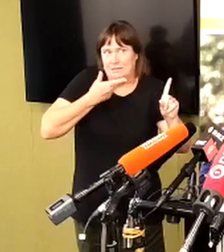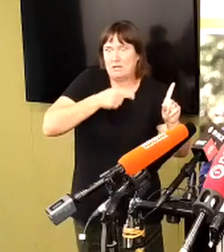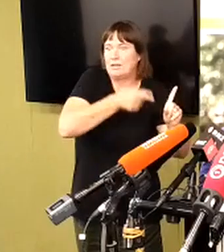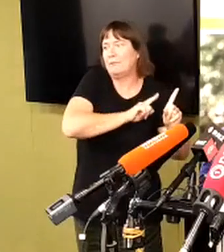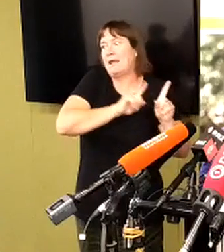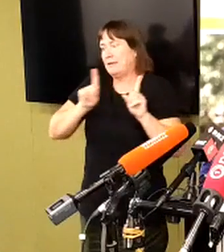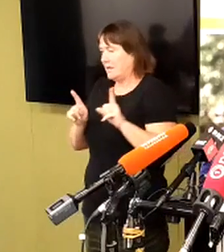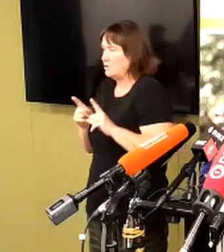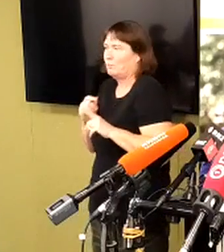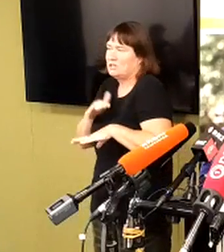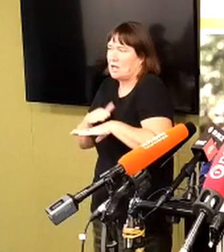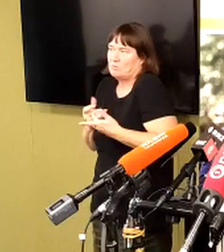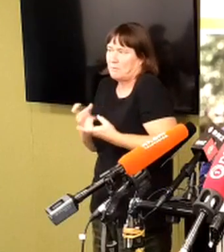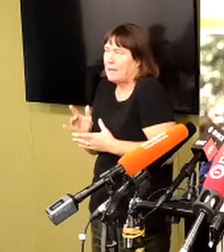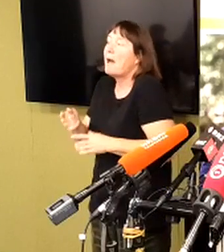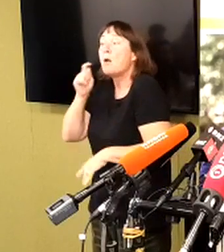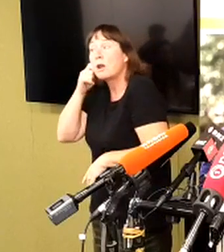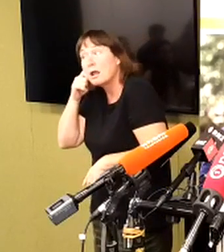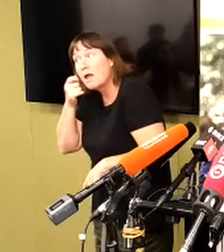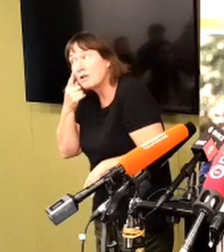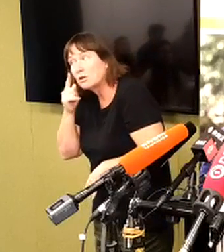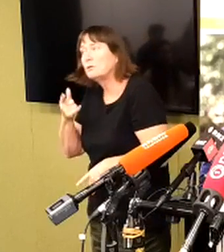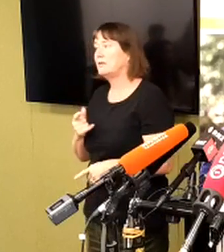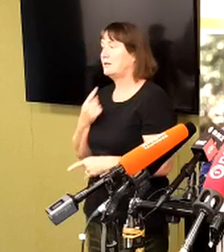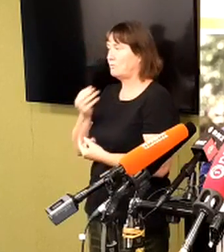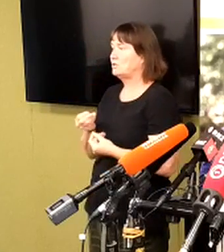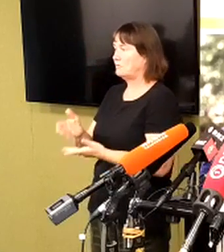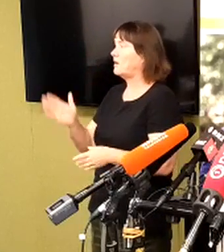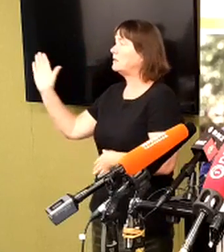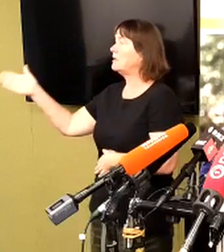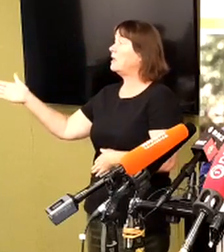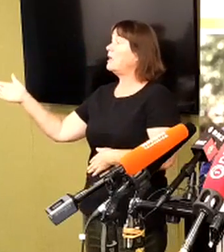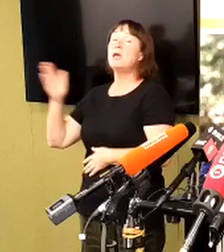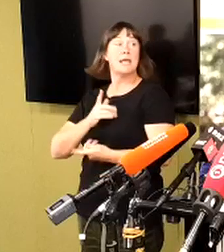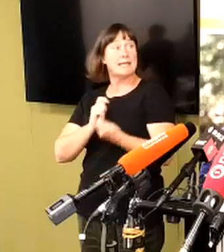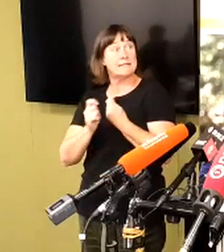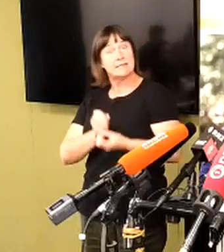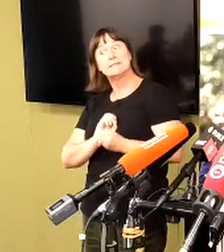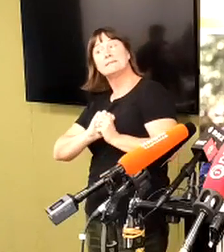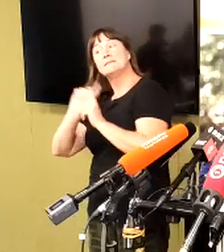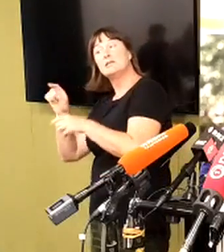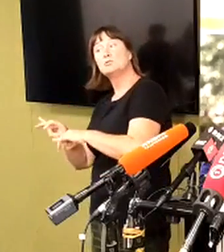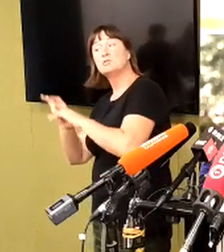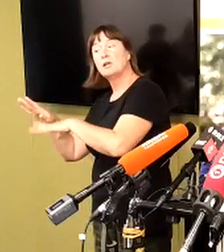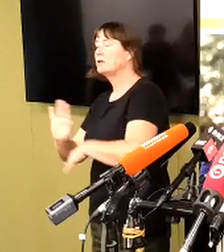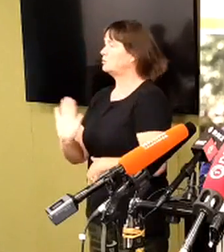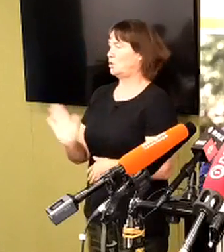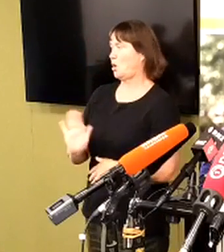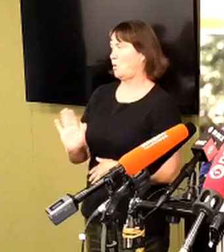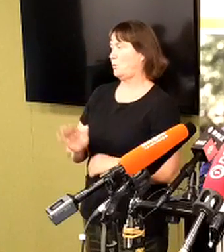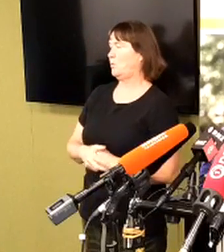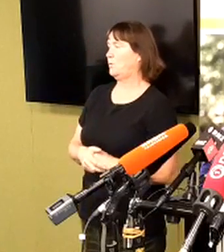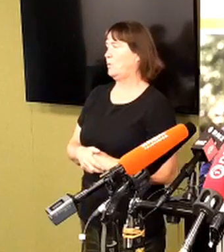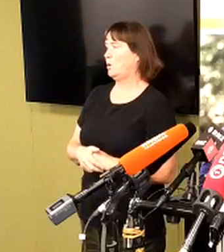happily look into that and we can provide further information on that. Thank you. Mm-hmm. Have you been sending any tests to Australia? No, we haven't been sending any tests